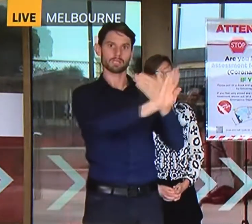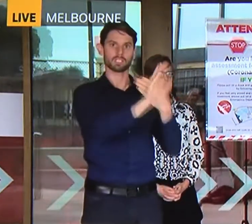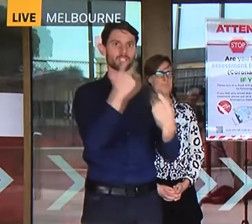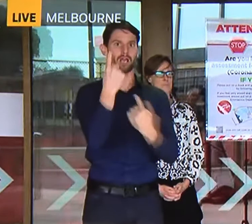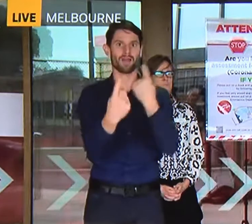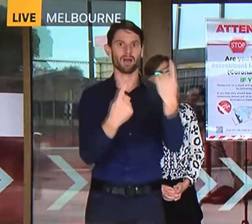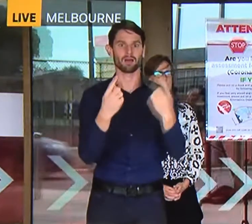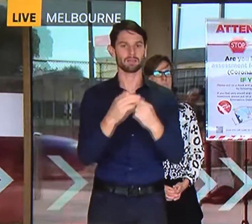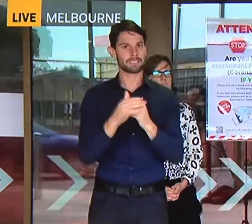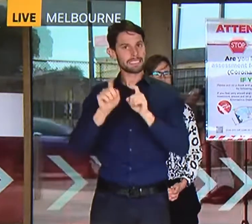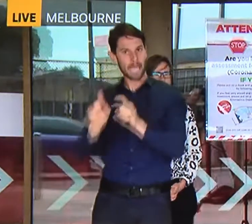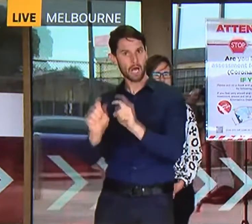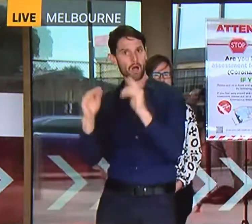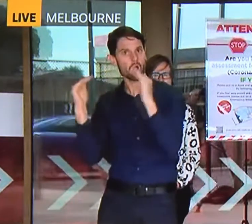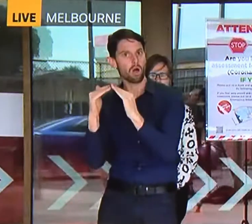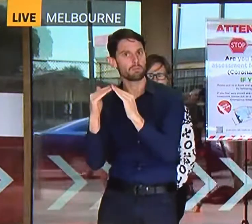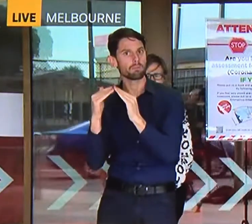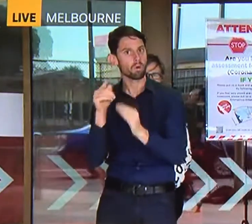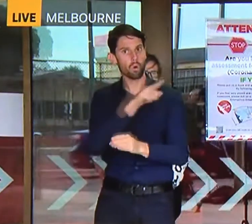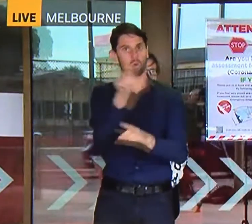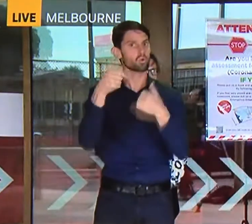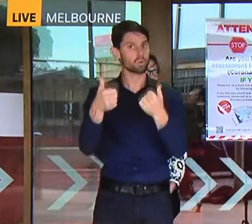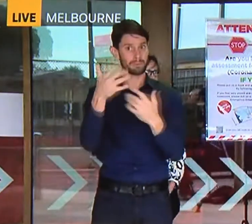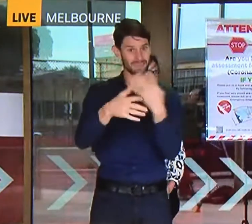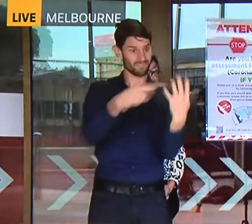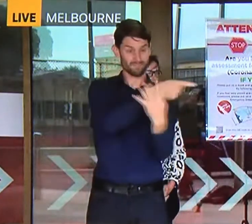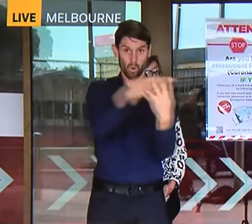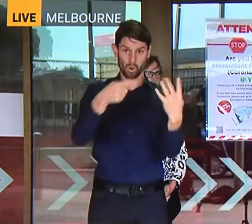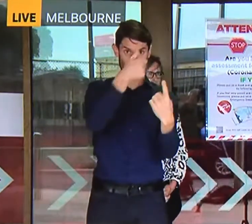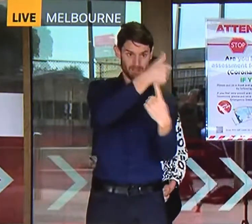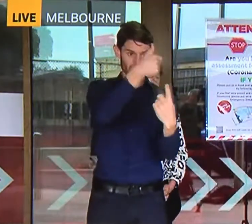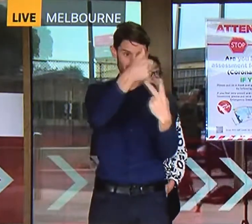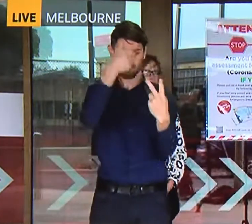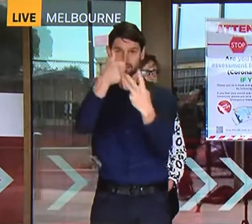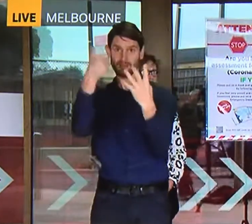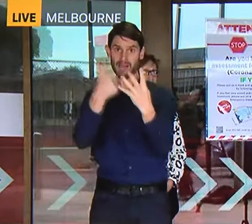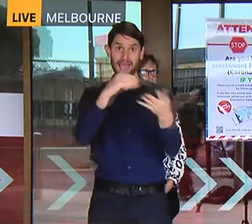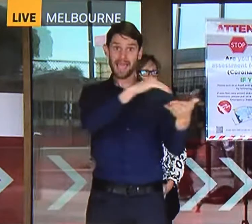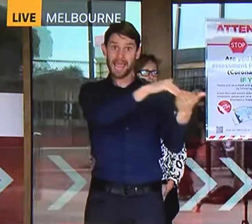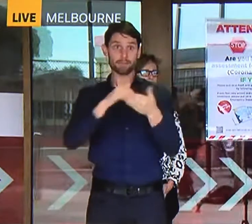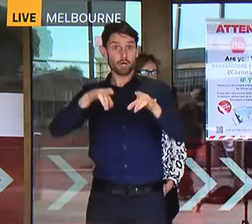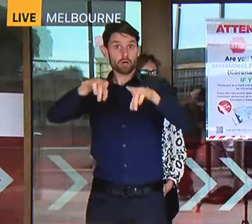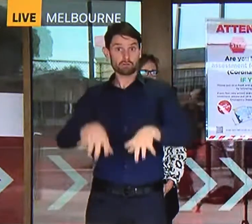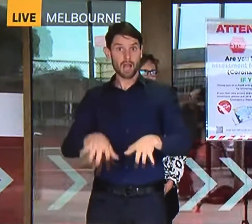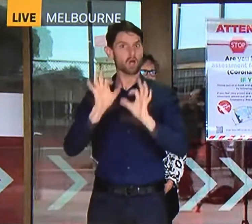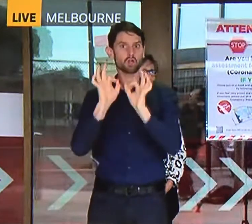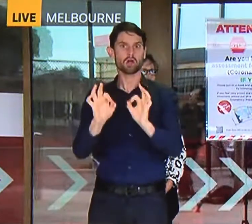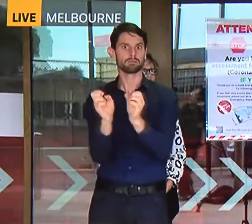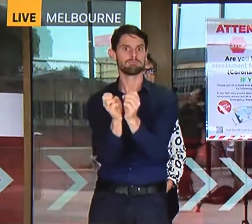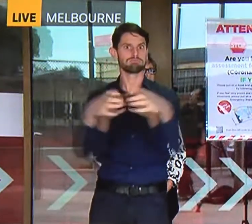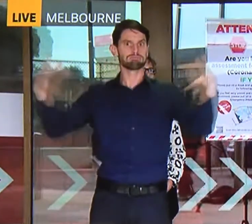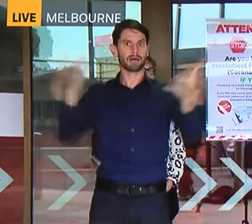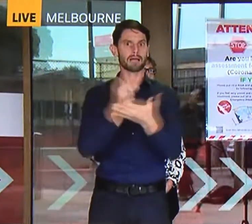Australian families. But all together, these are the things which are allowing us to see these early, significant